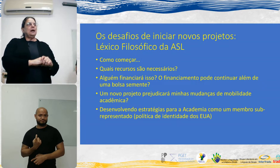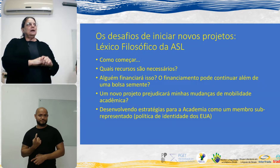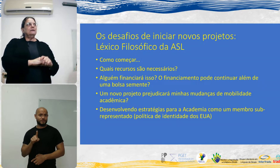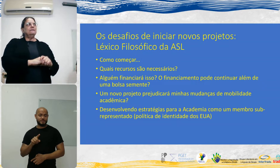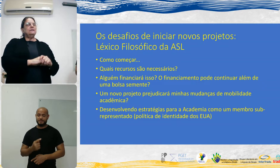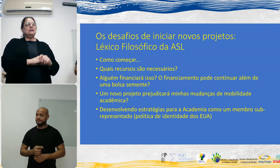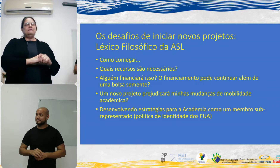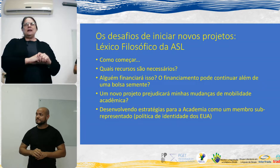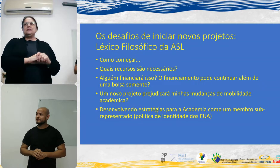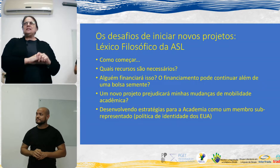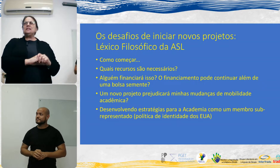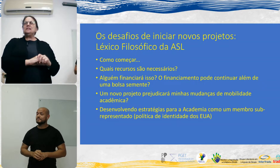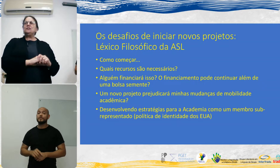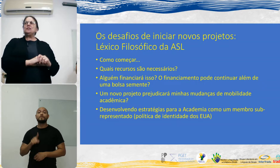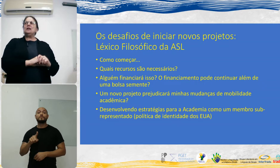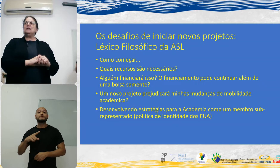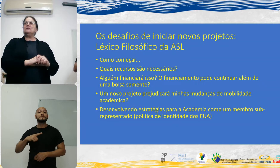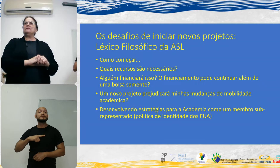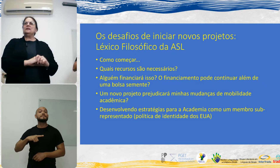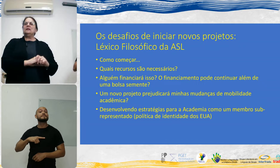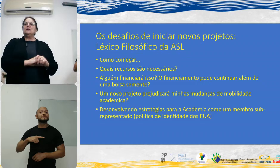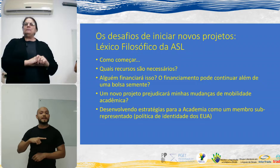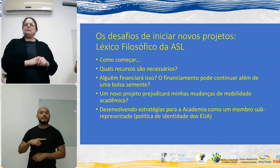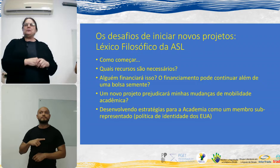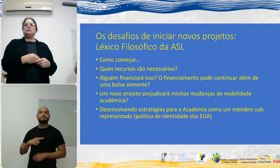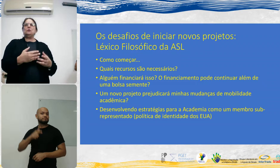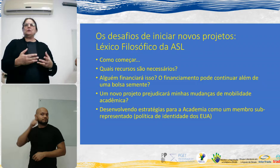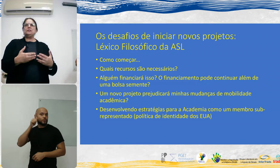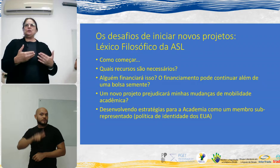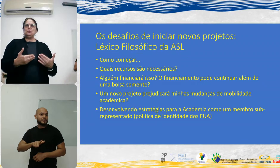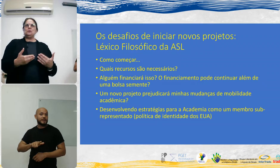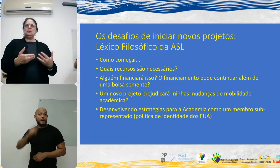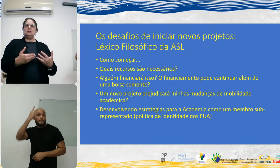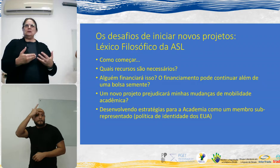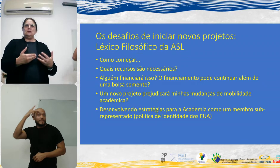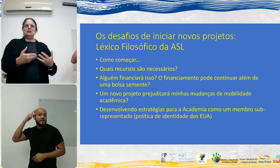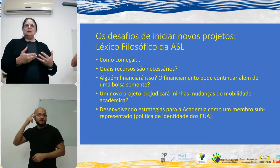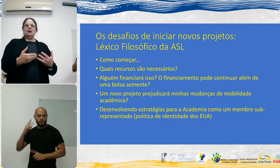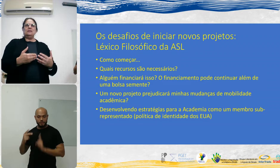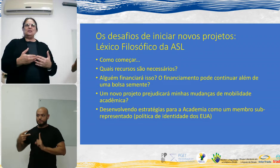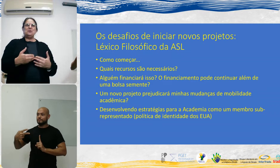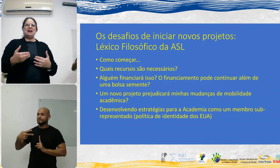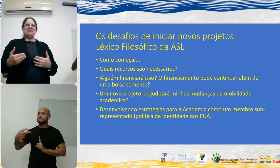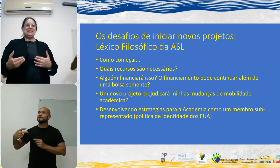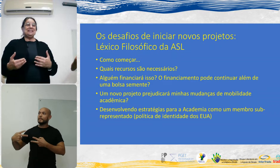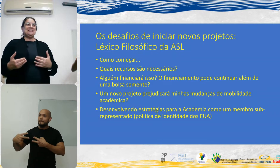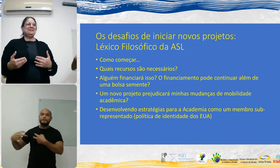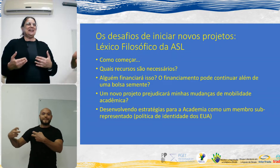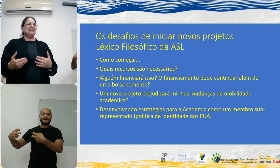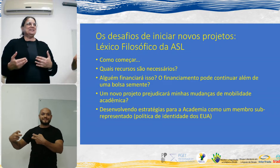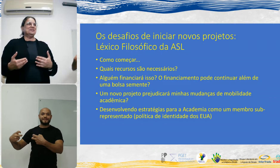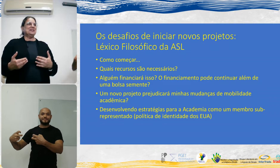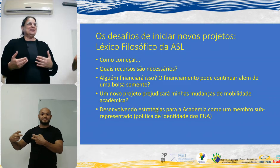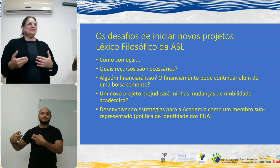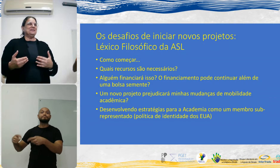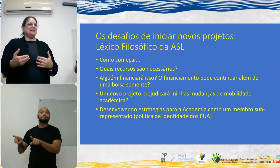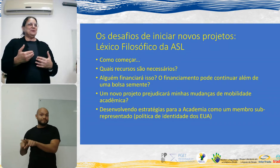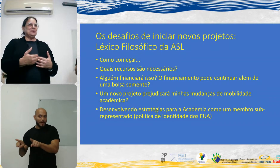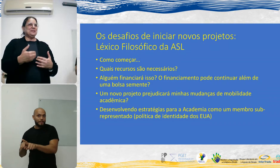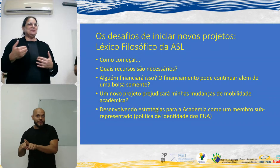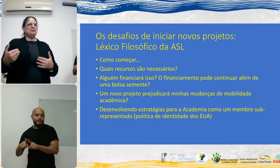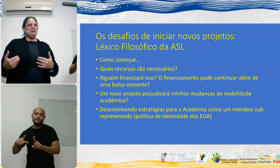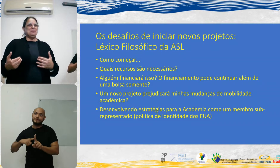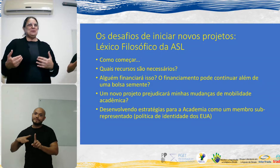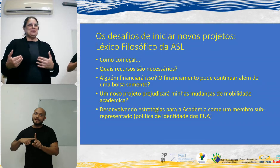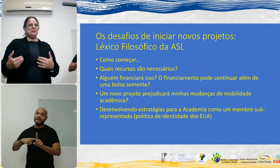you have the advantage of people notice you, and then you have a disadvantage of they